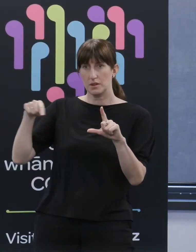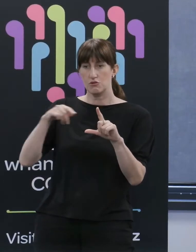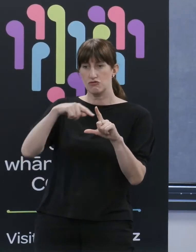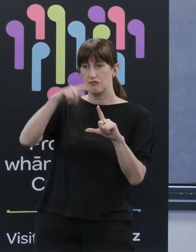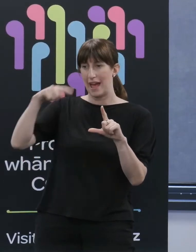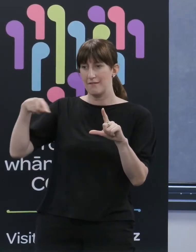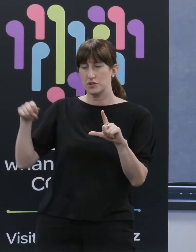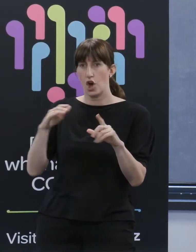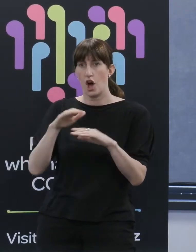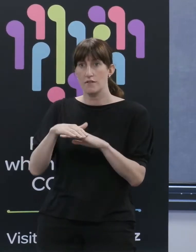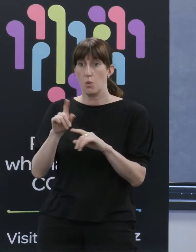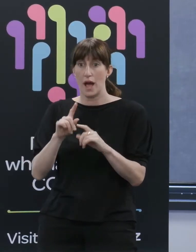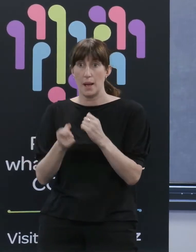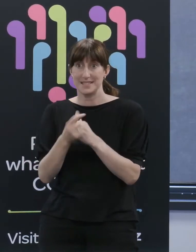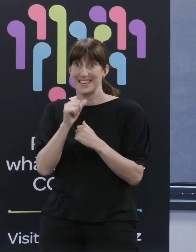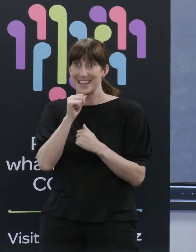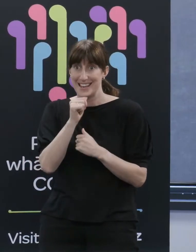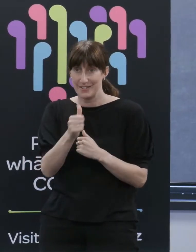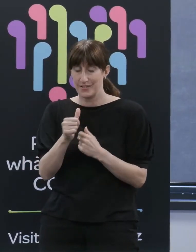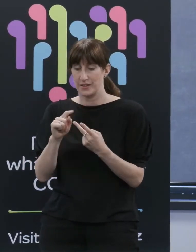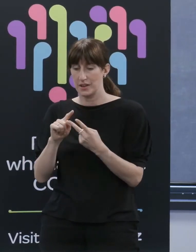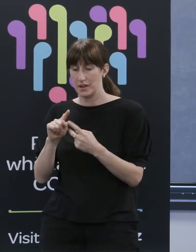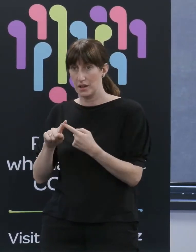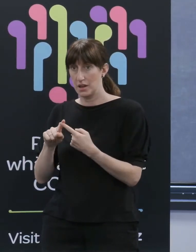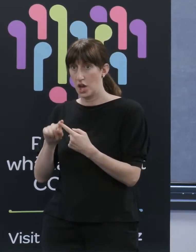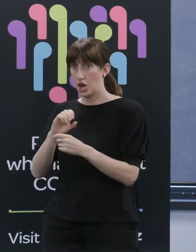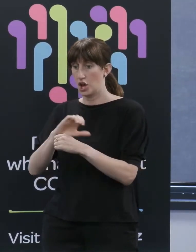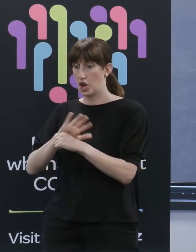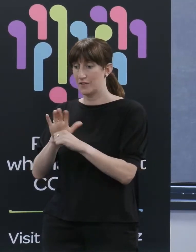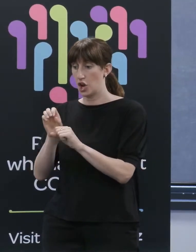an RSV outbreak, which mostly affects